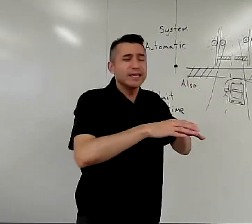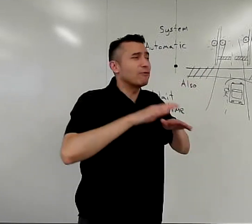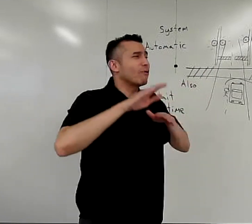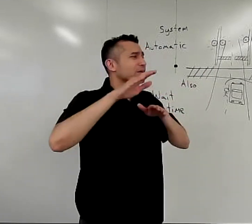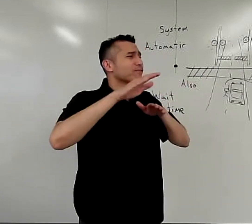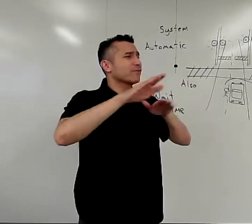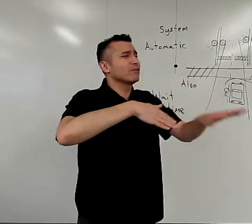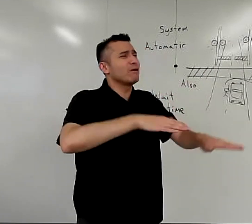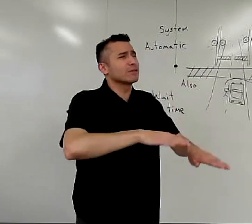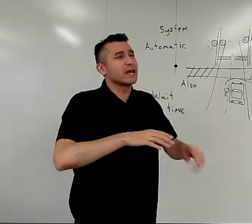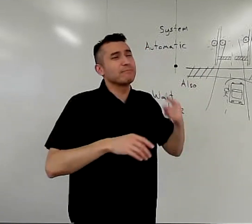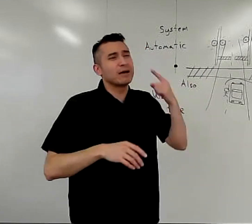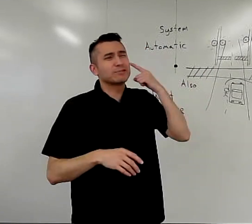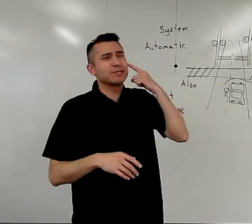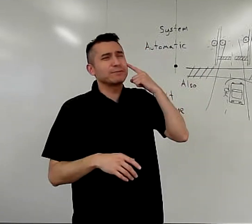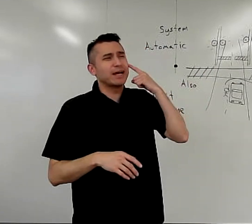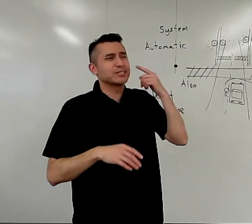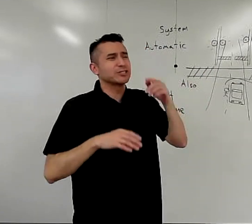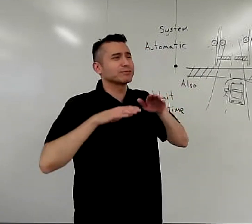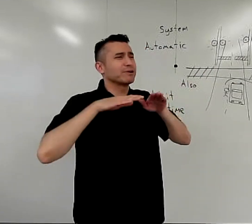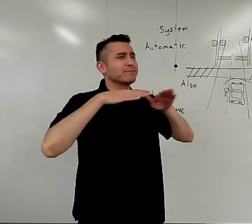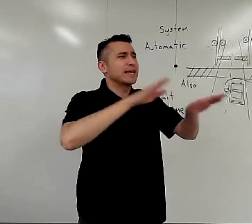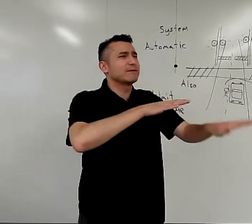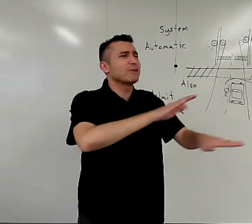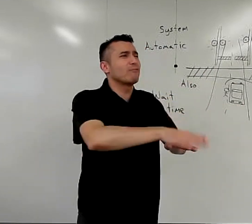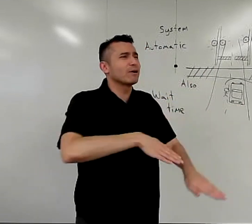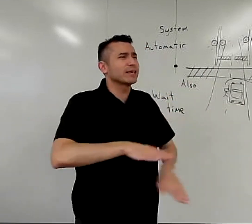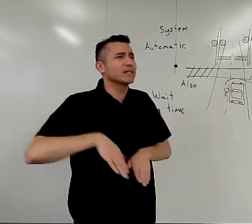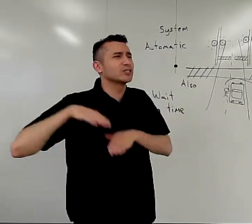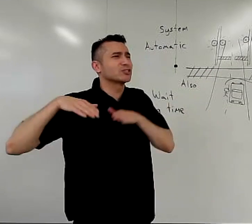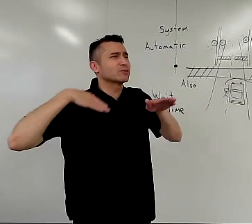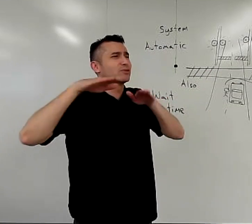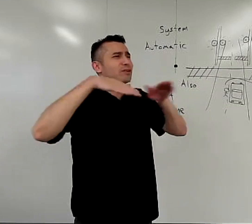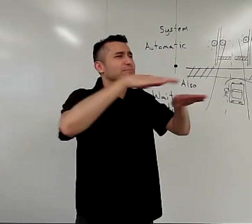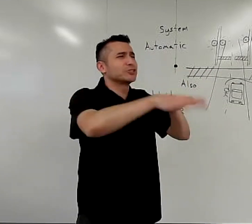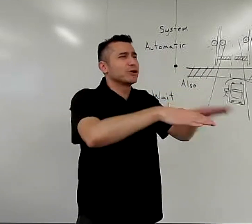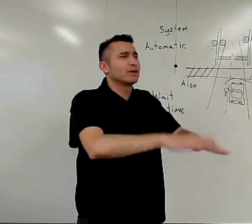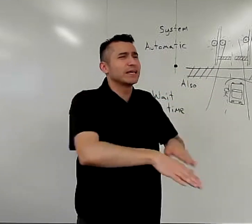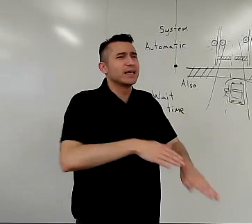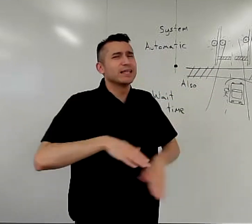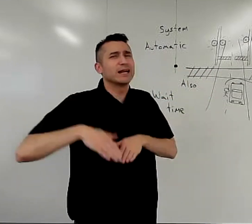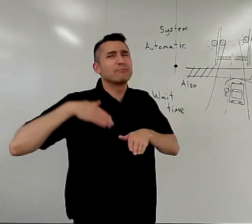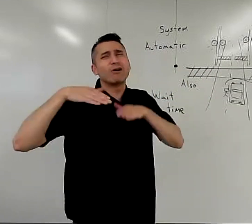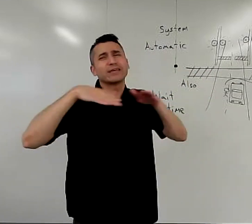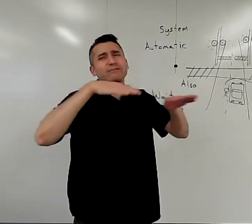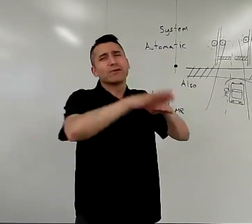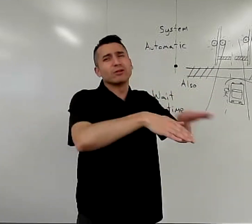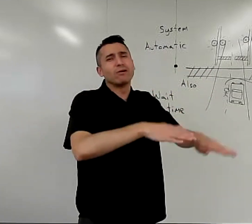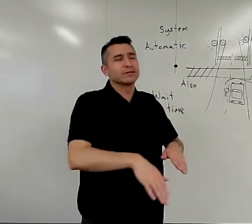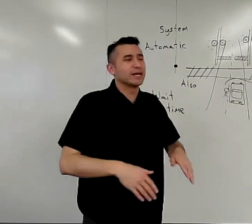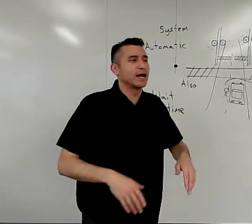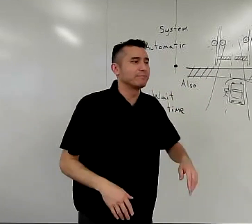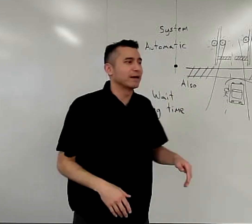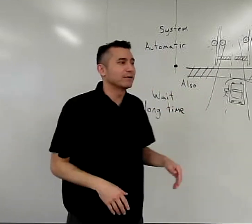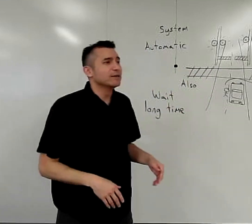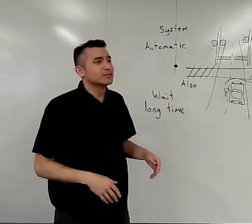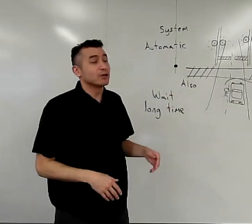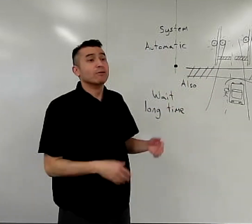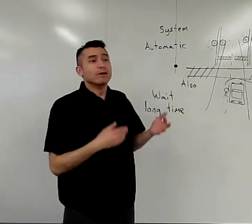Yeah, walking for a long time. I'm squinting my eyes to show extremity, and I'm not walking in a circle. I'm showing that I'm walking for a long time there. So